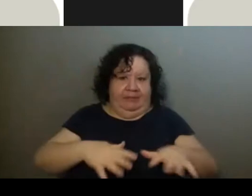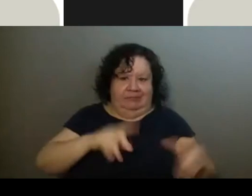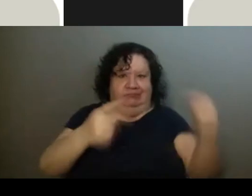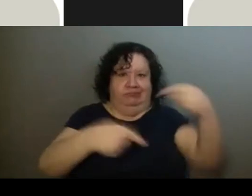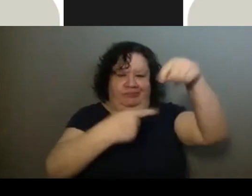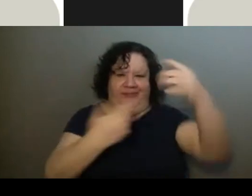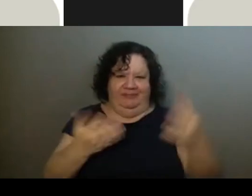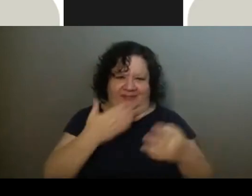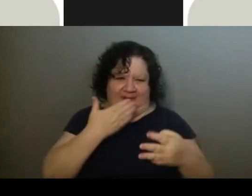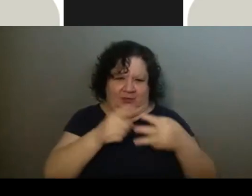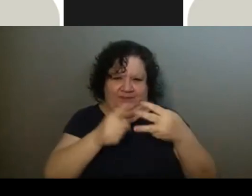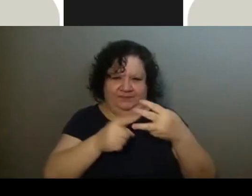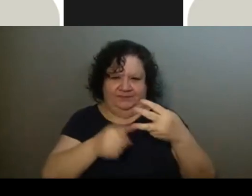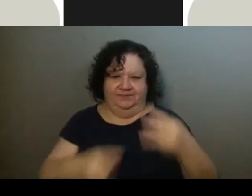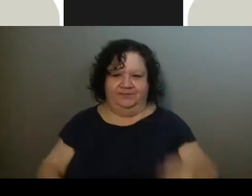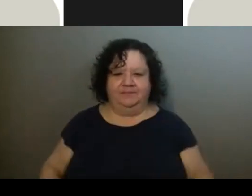second question from the floor?